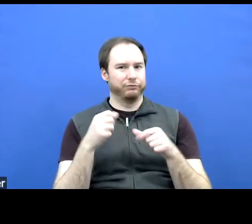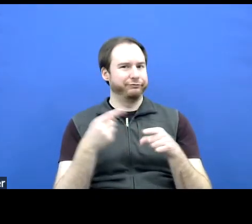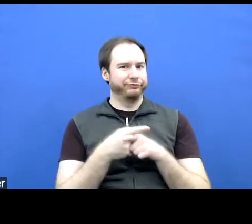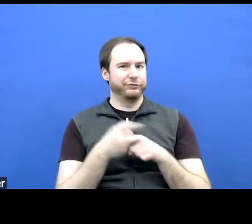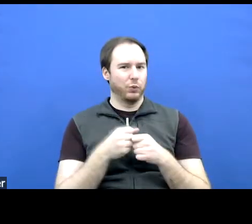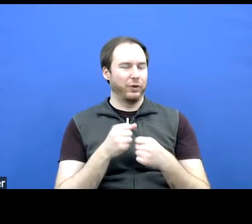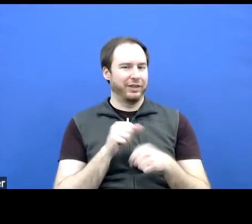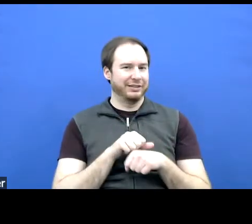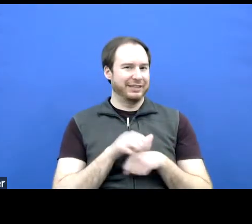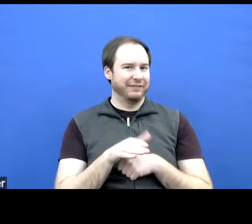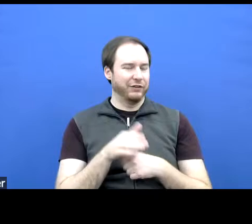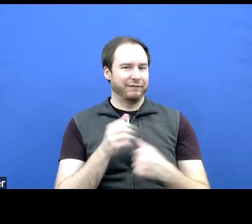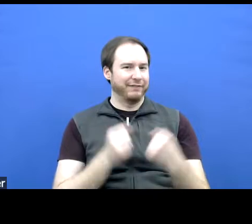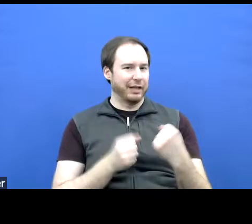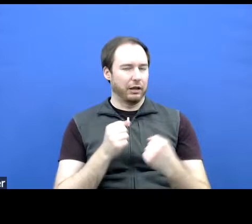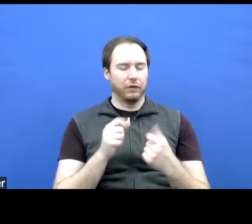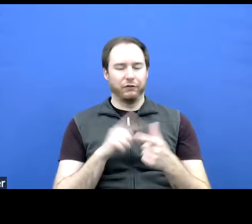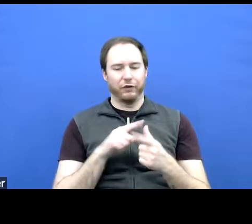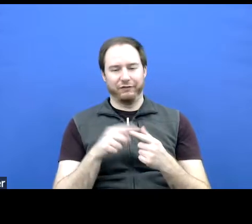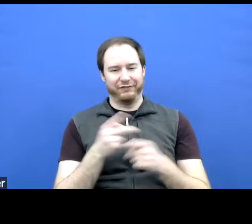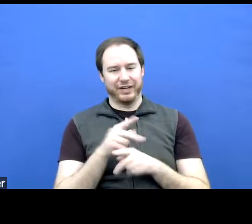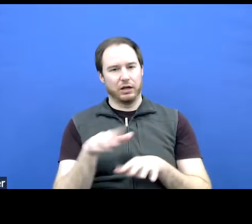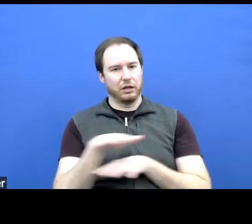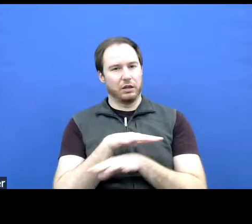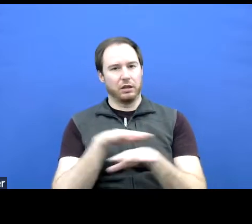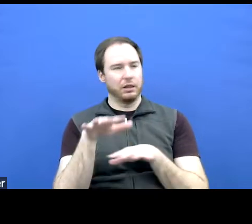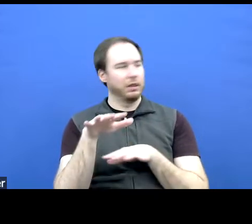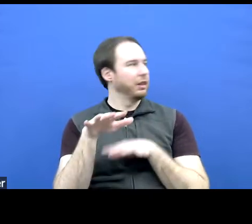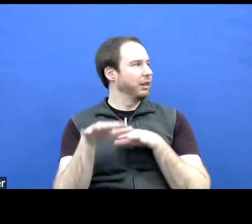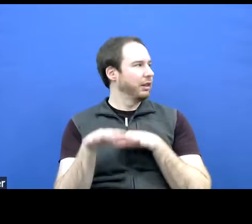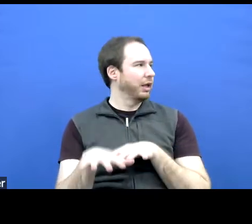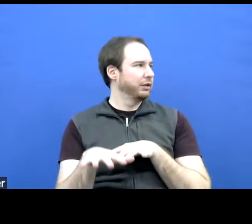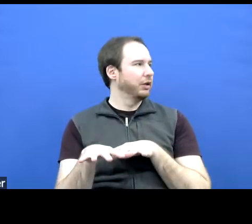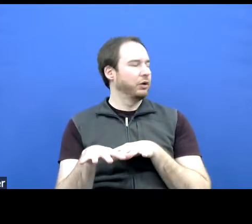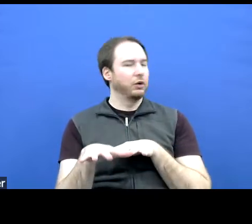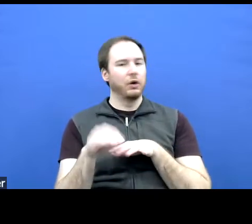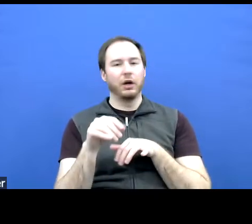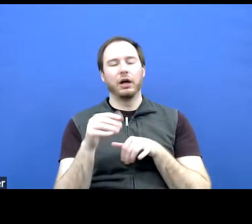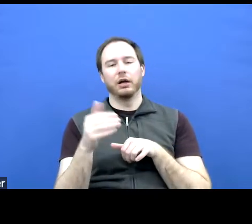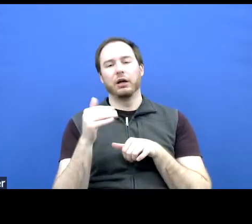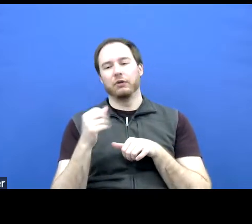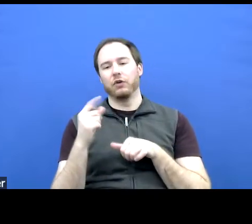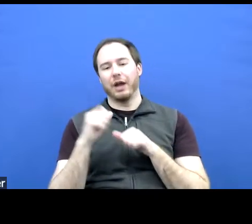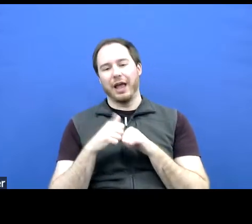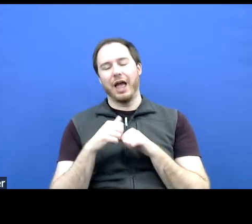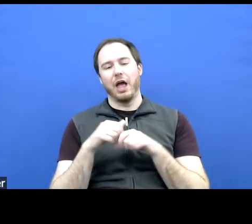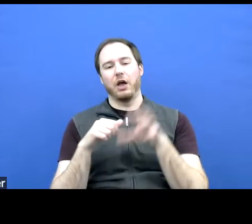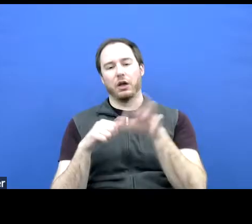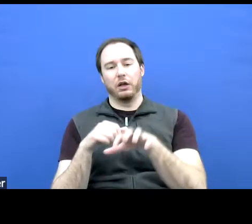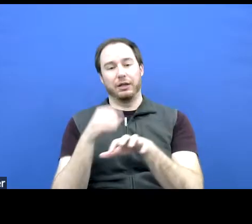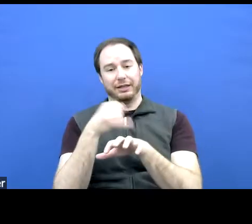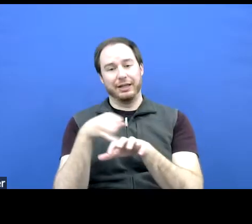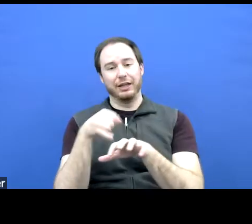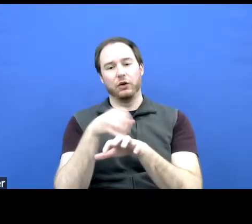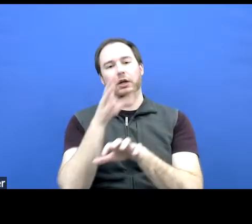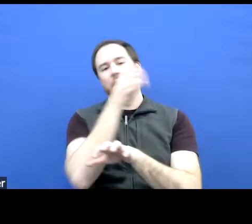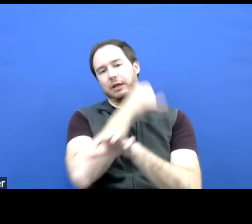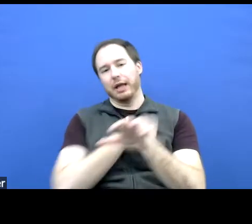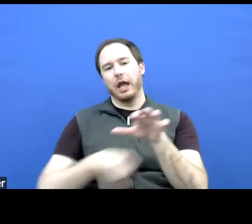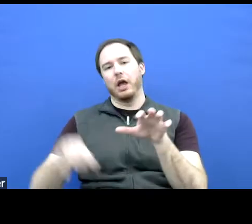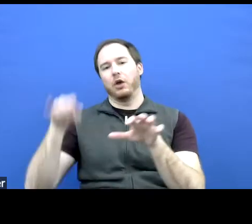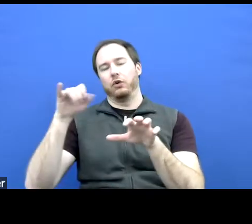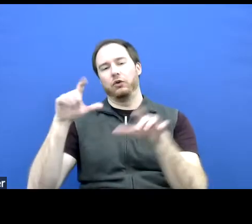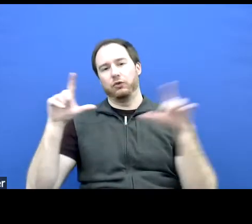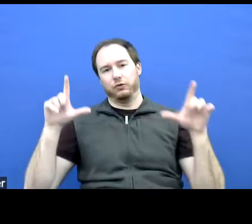things like that. So we have to know how that's going to work. Then also we need to understand how the outer ring road will work, because that